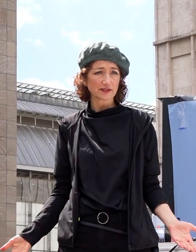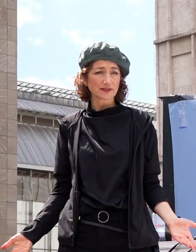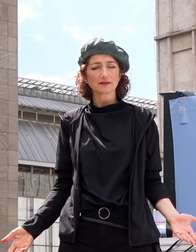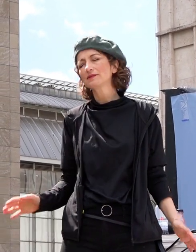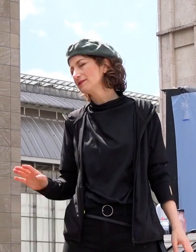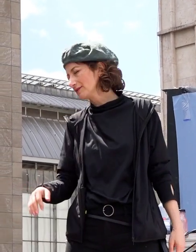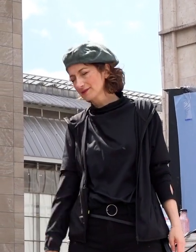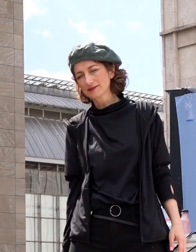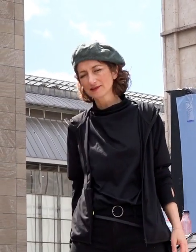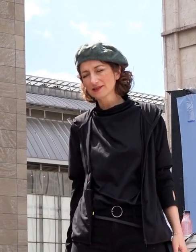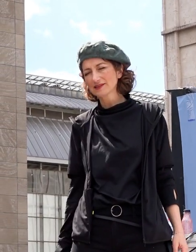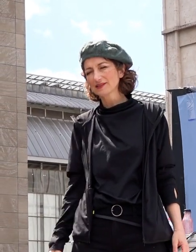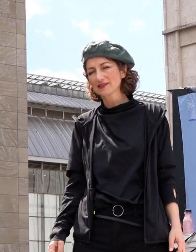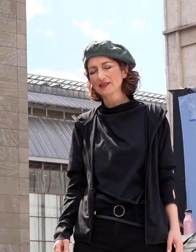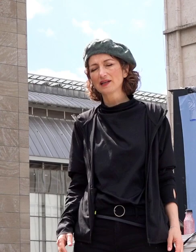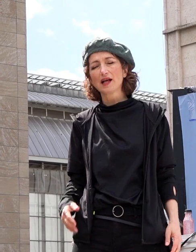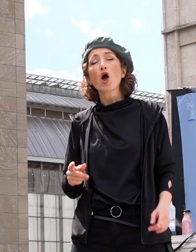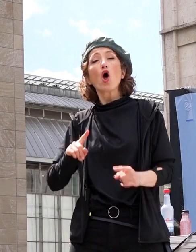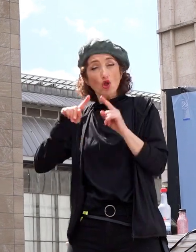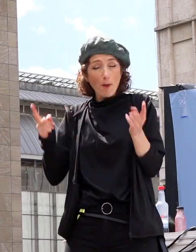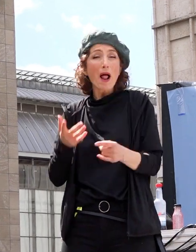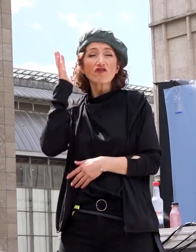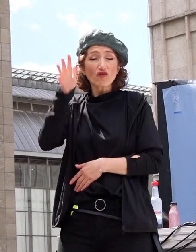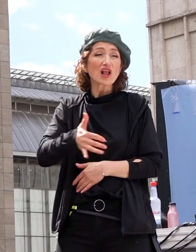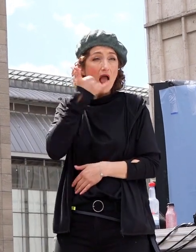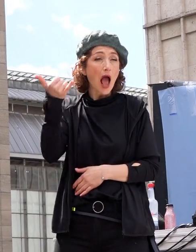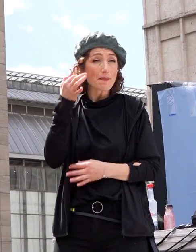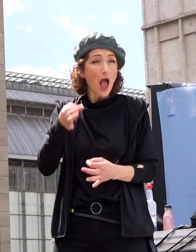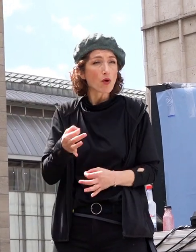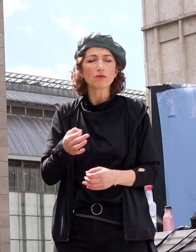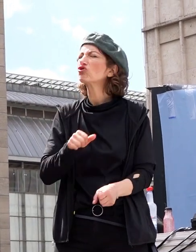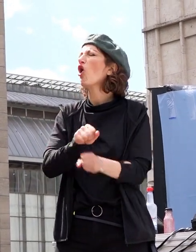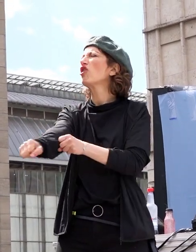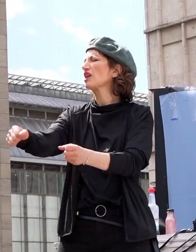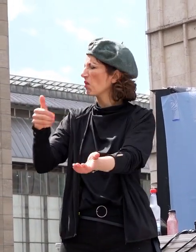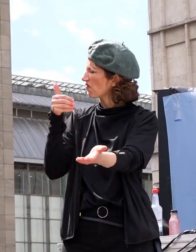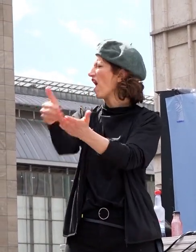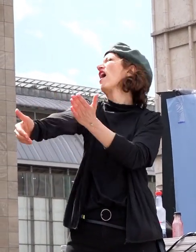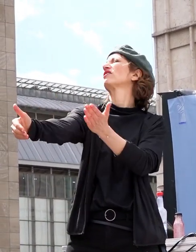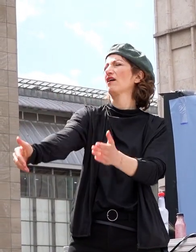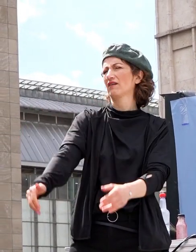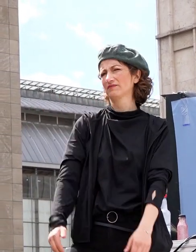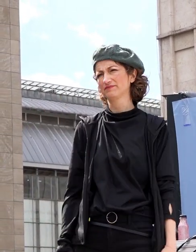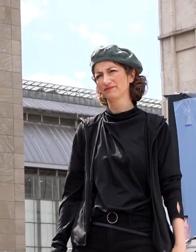If it takes another 500 years, we will continue.